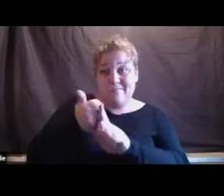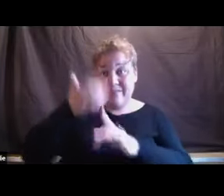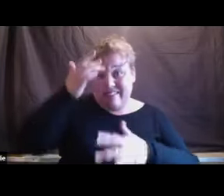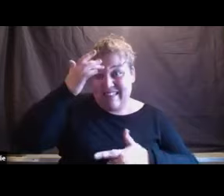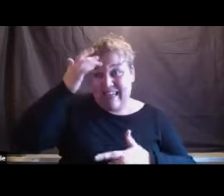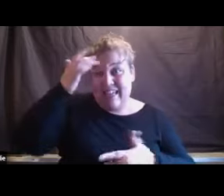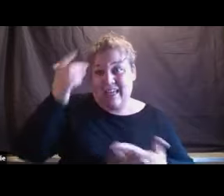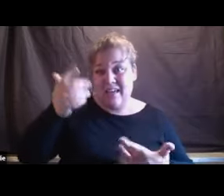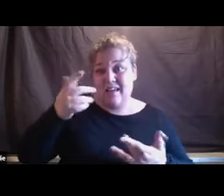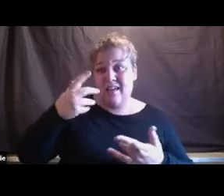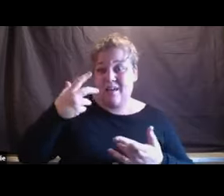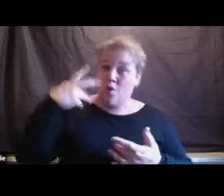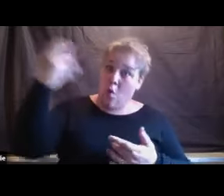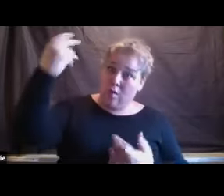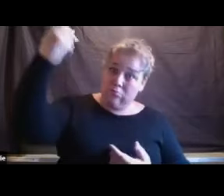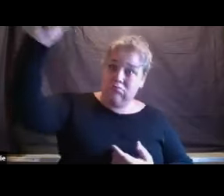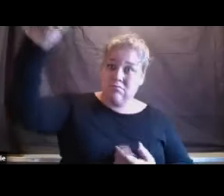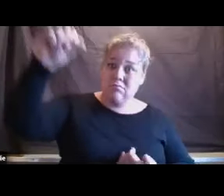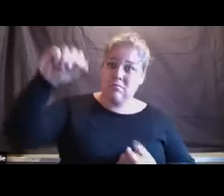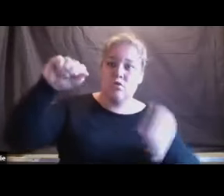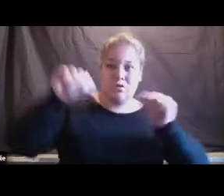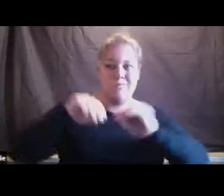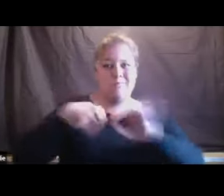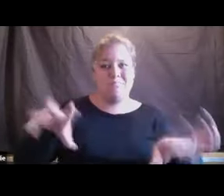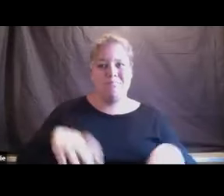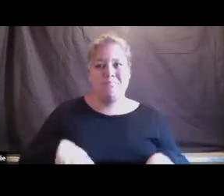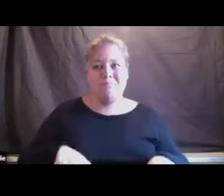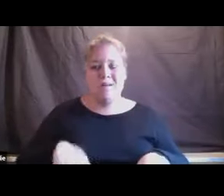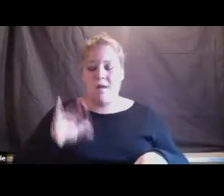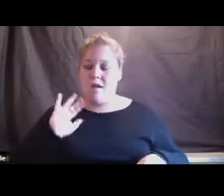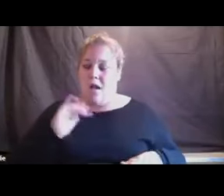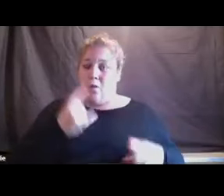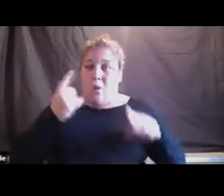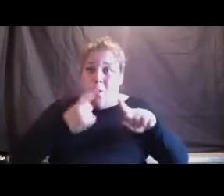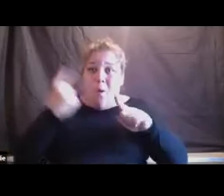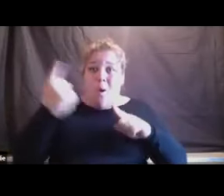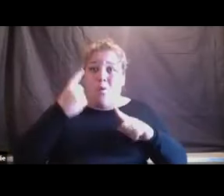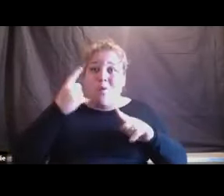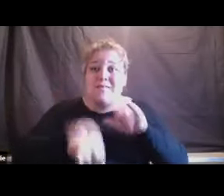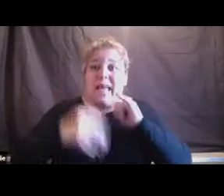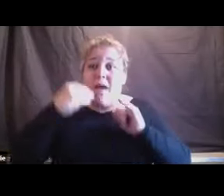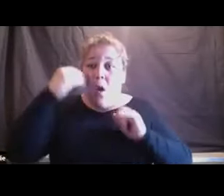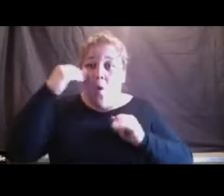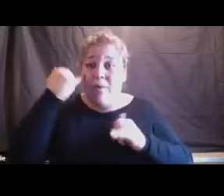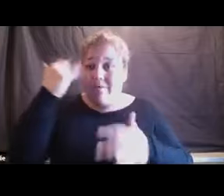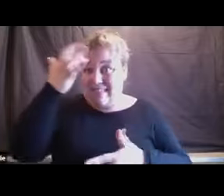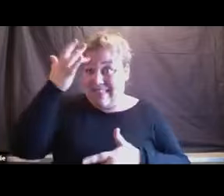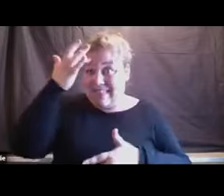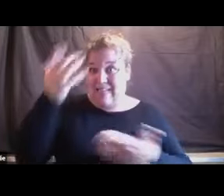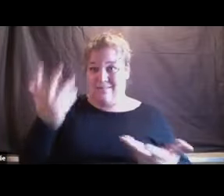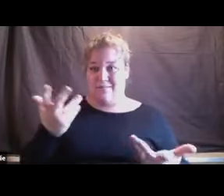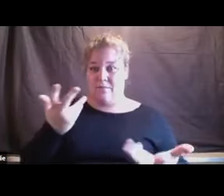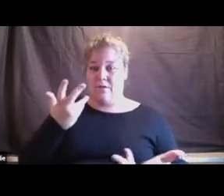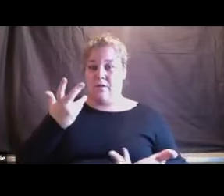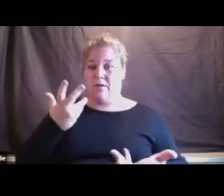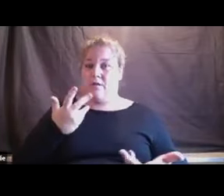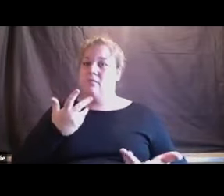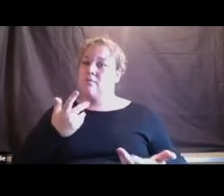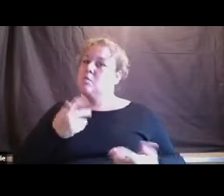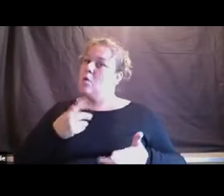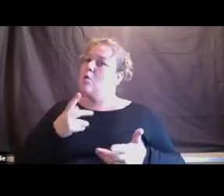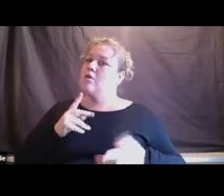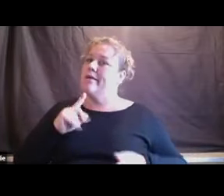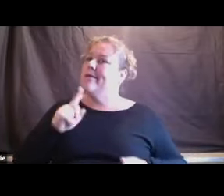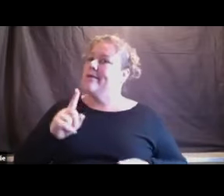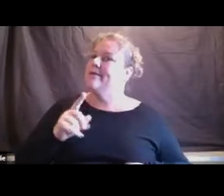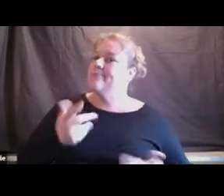So again, the message is always not to go out if you have any symptoms. But then we will, it's very possible we